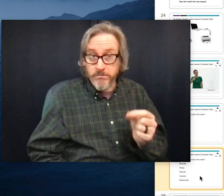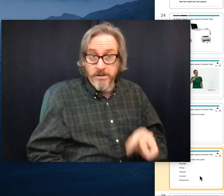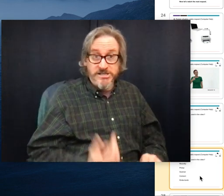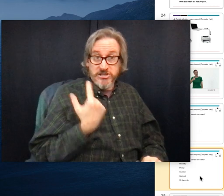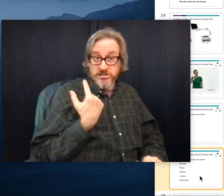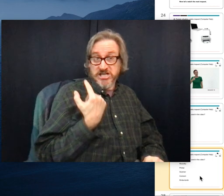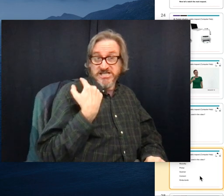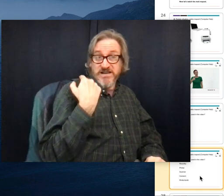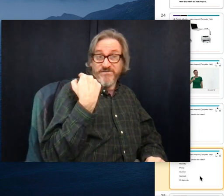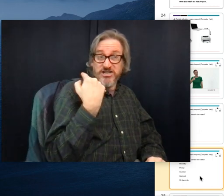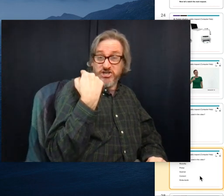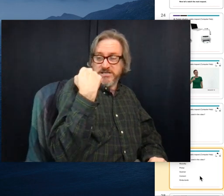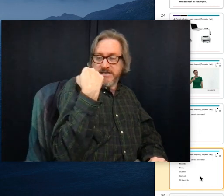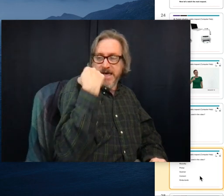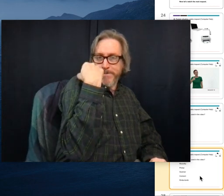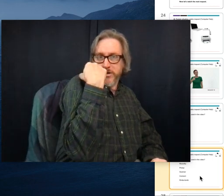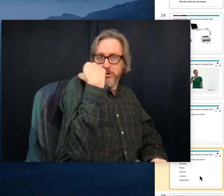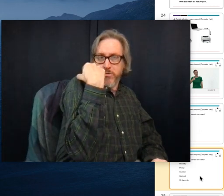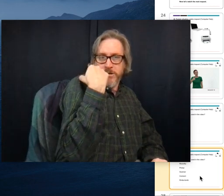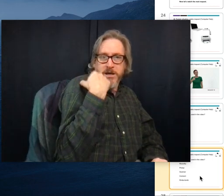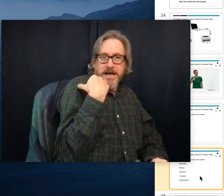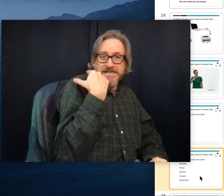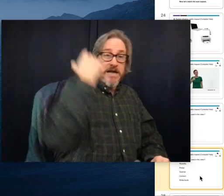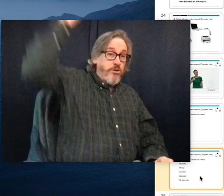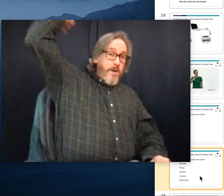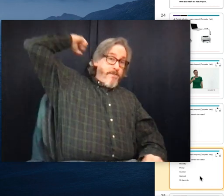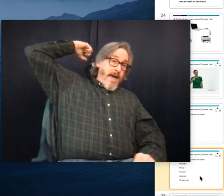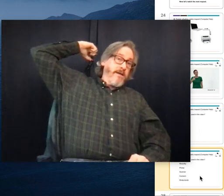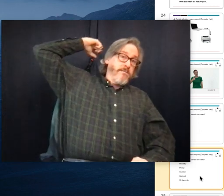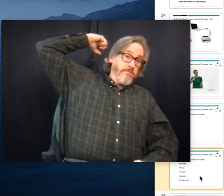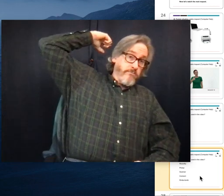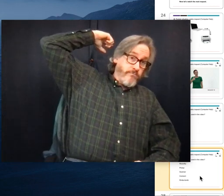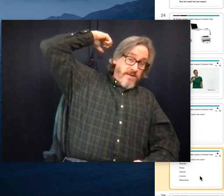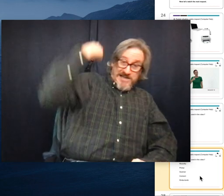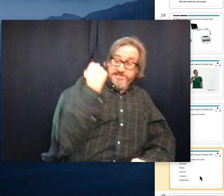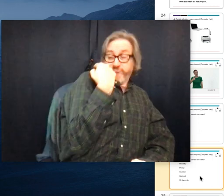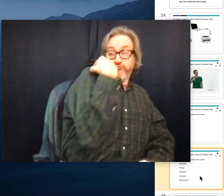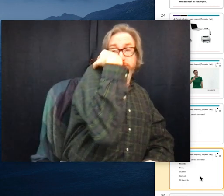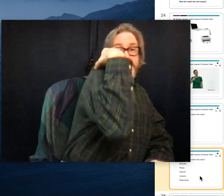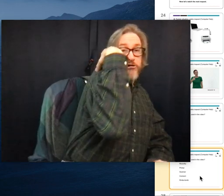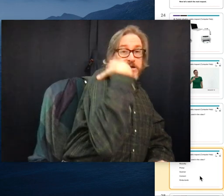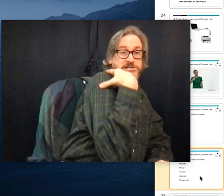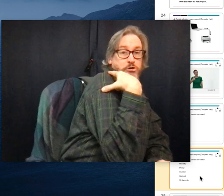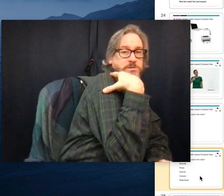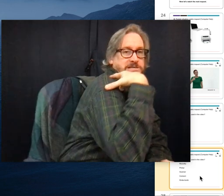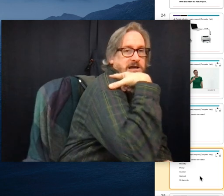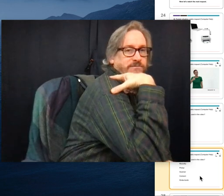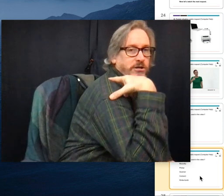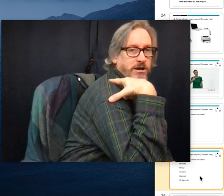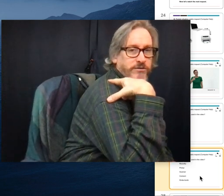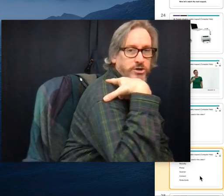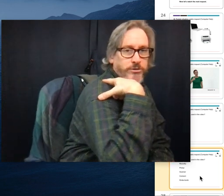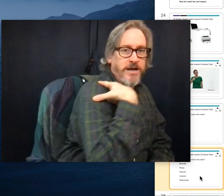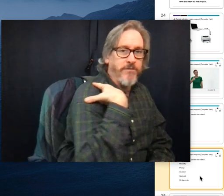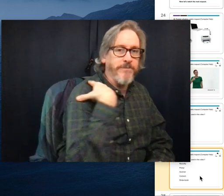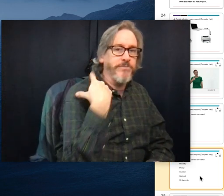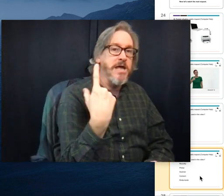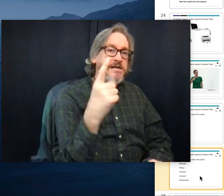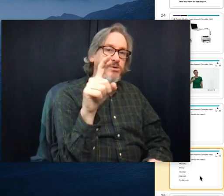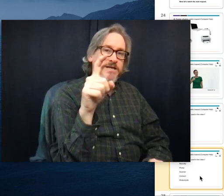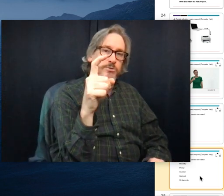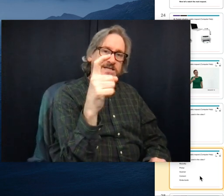right? It's the stuff that just happened. It's not the way back. It's right here. It's almost not fallen off your shoulder yet,